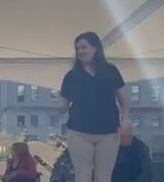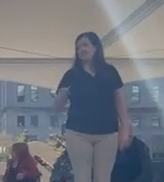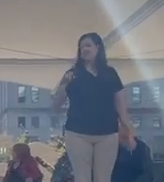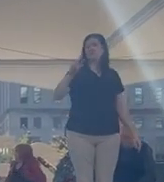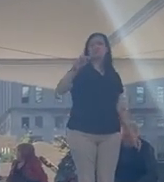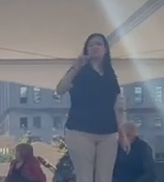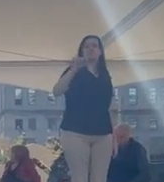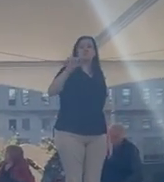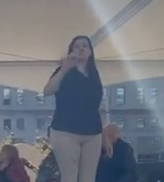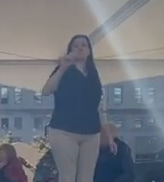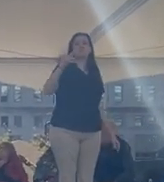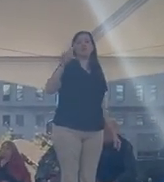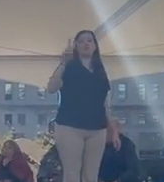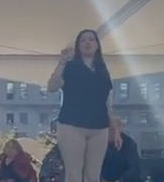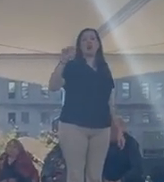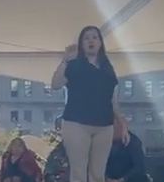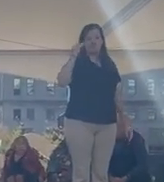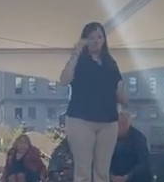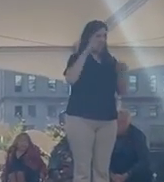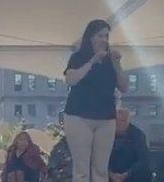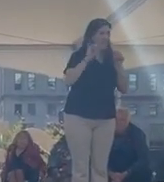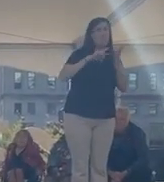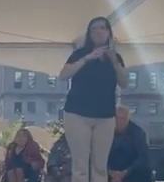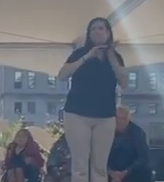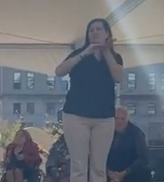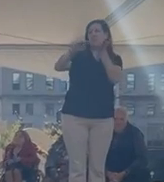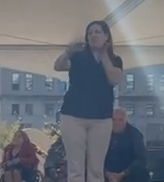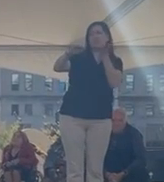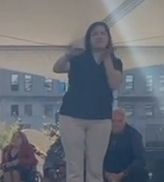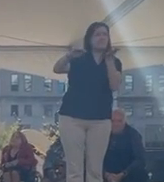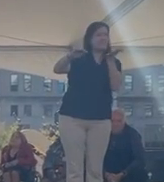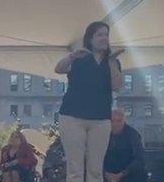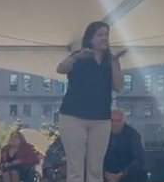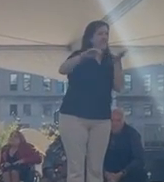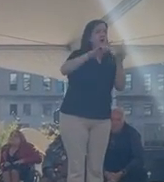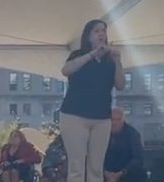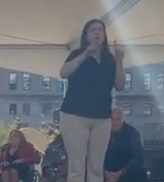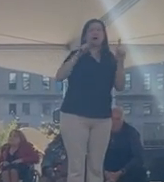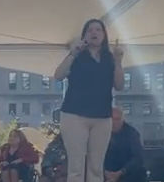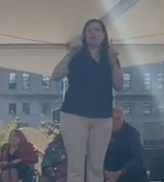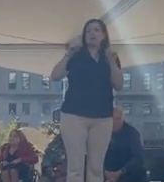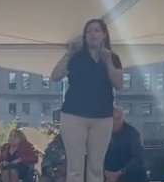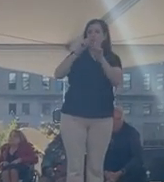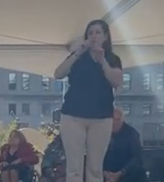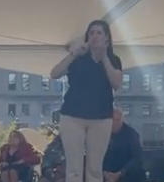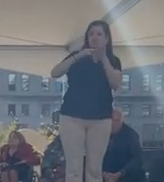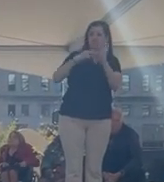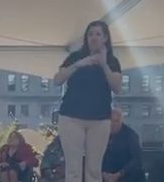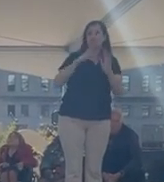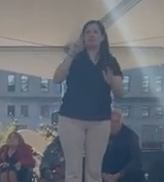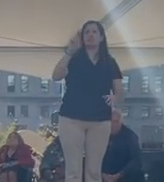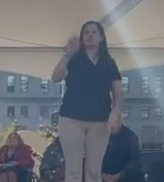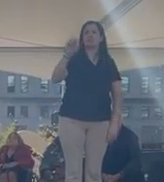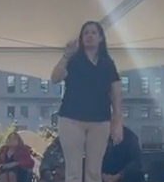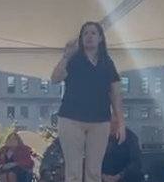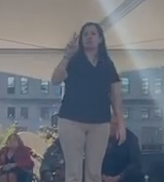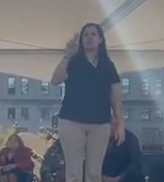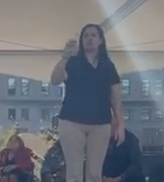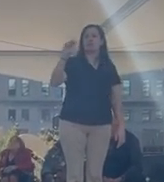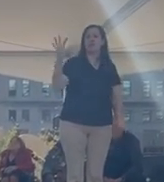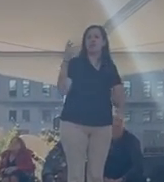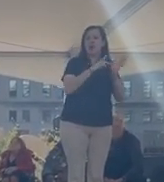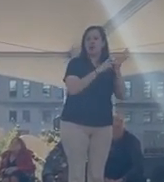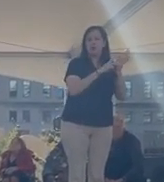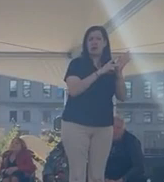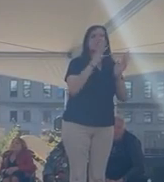Teshuvah, from the beginning, if you remember, means forgiveness. But literally translated, teshuvah means return. It